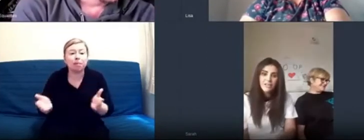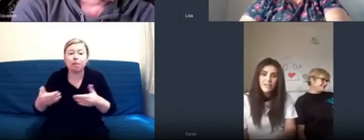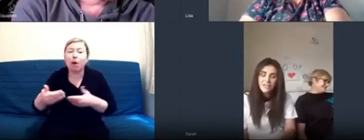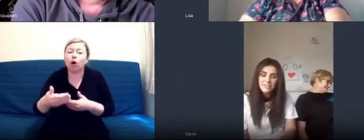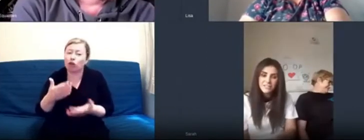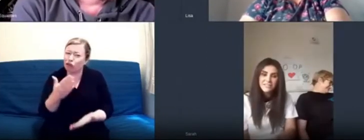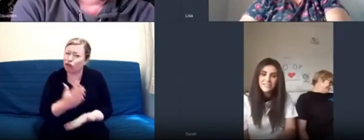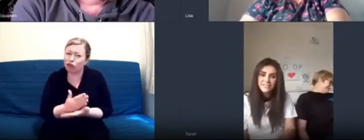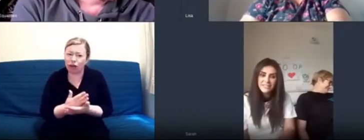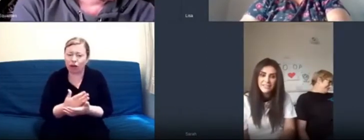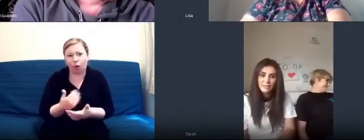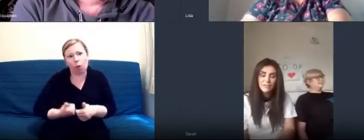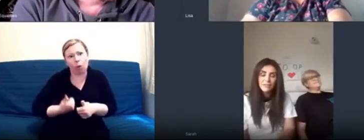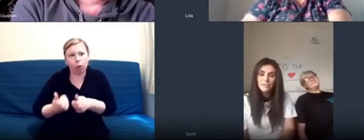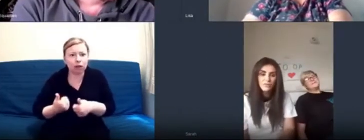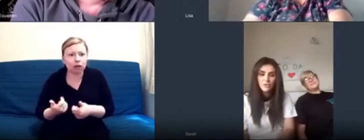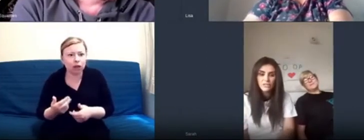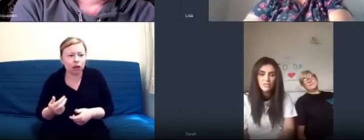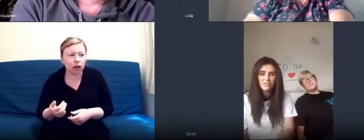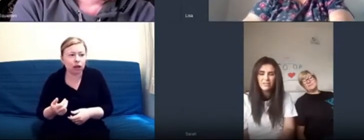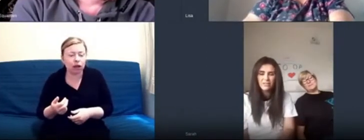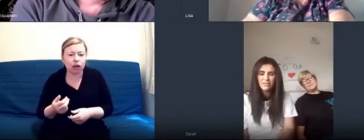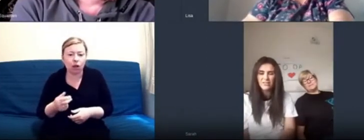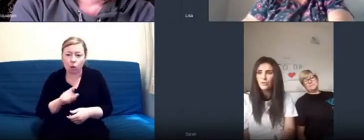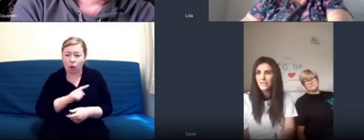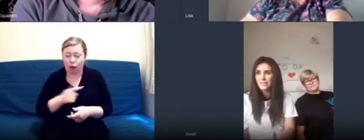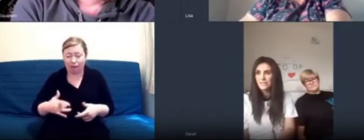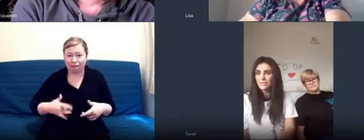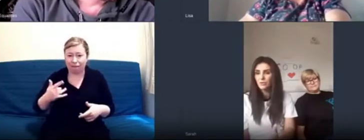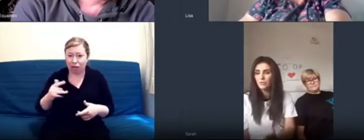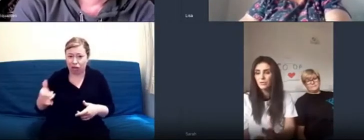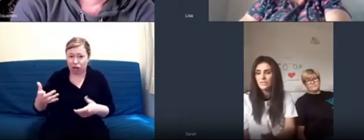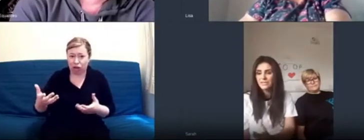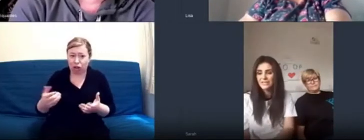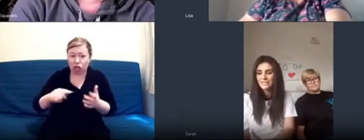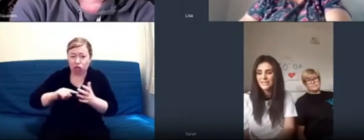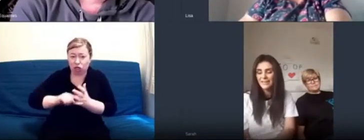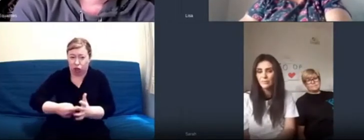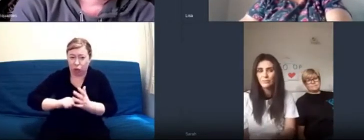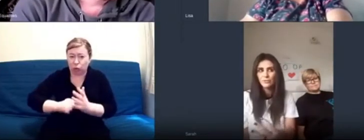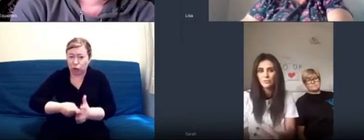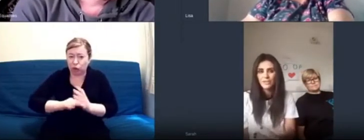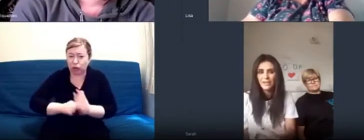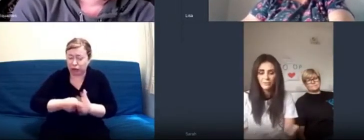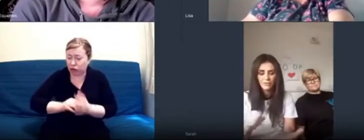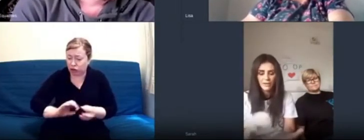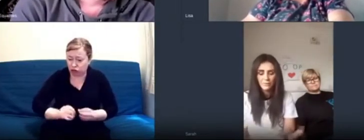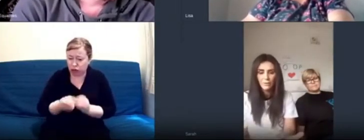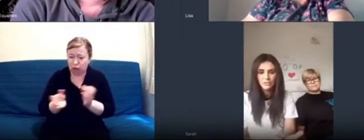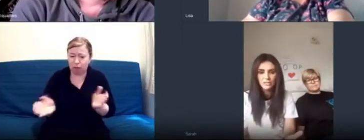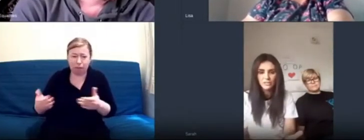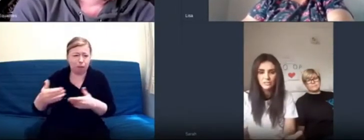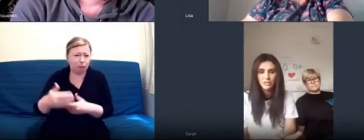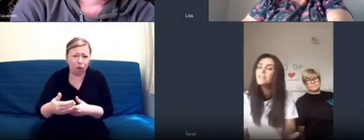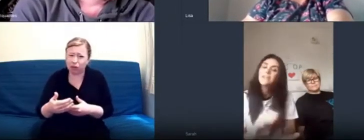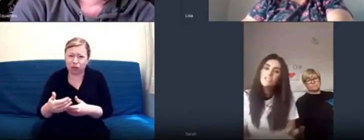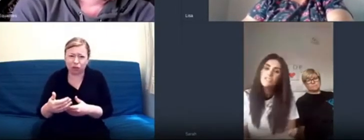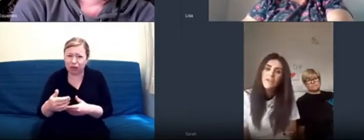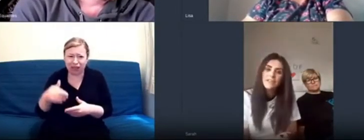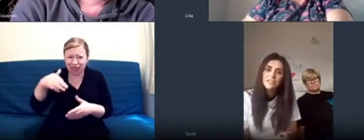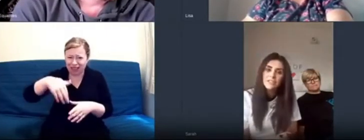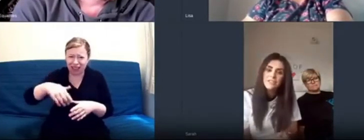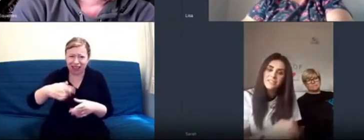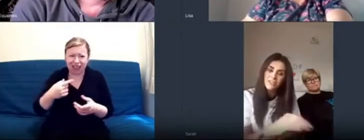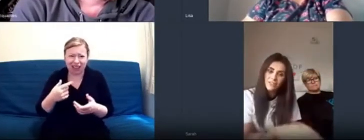you, seriously, I mean, it must have cost thousands to put these things together, but they were so generic, whereas our boxes were